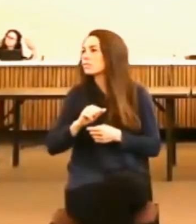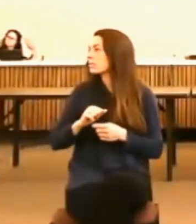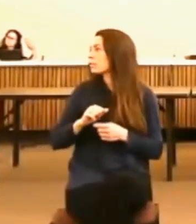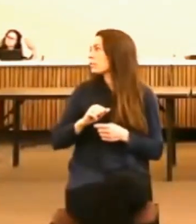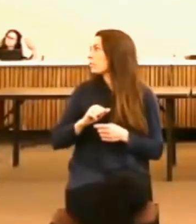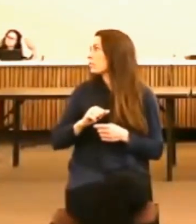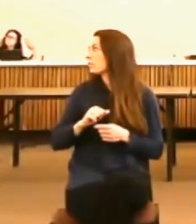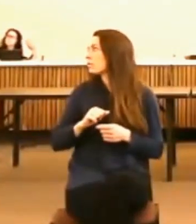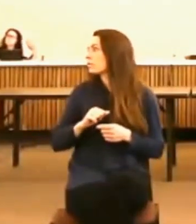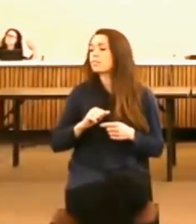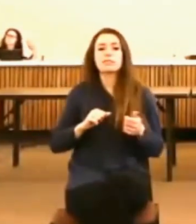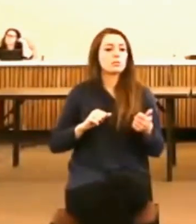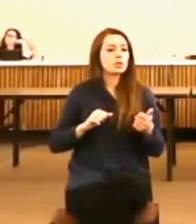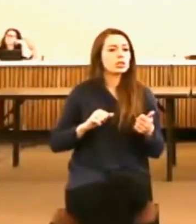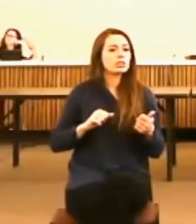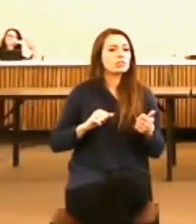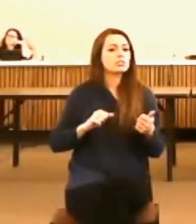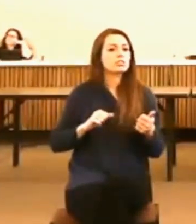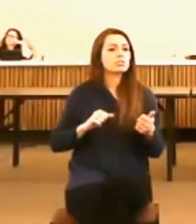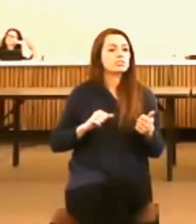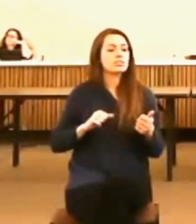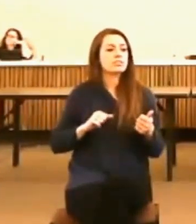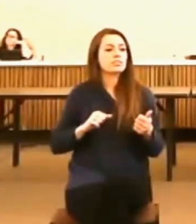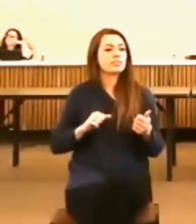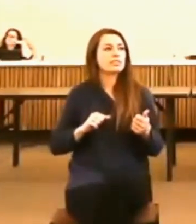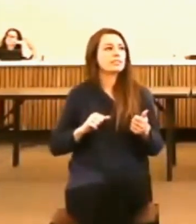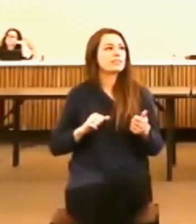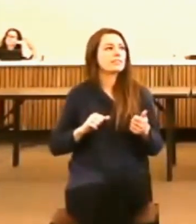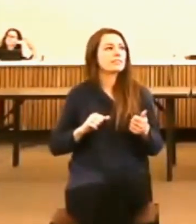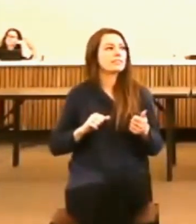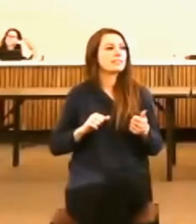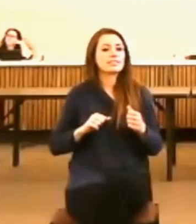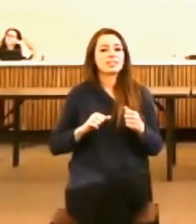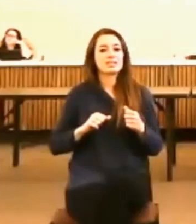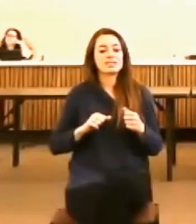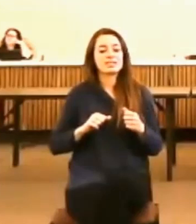new body of water will most likely form.